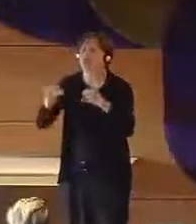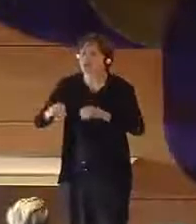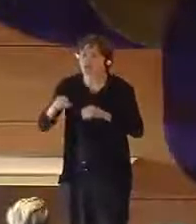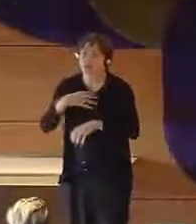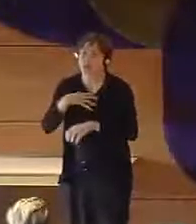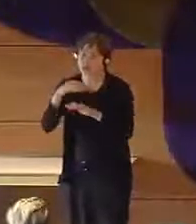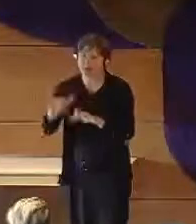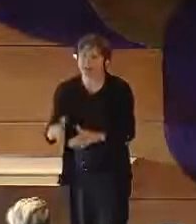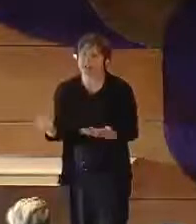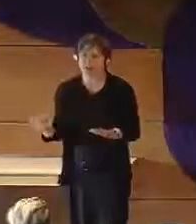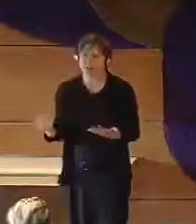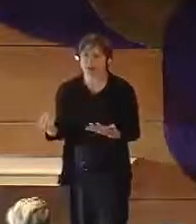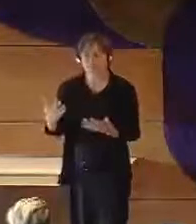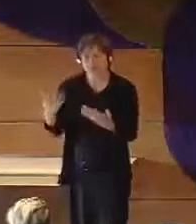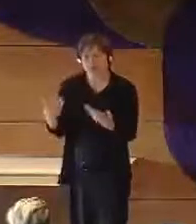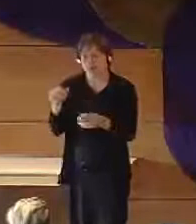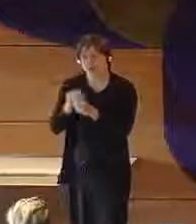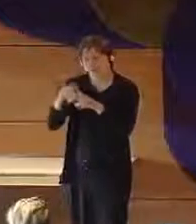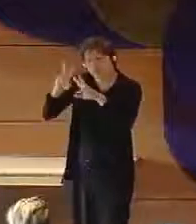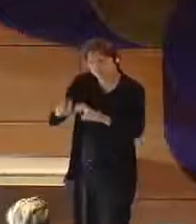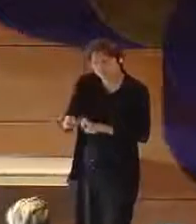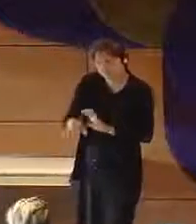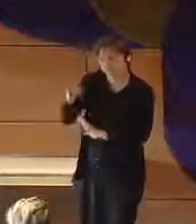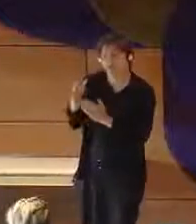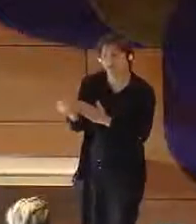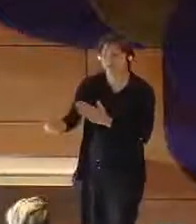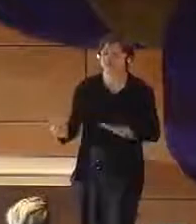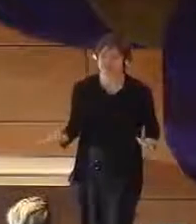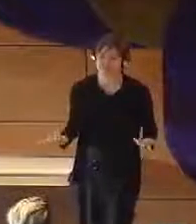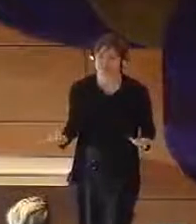the first one is the puberty delayed?